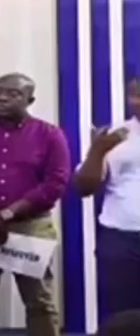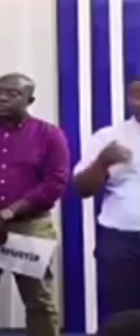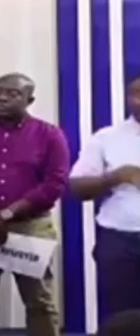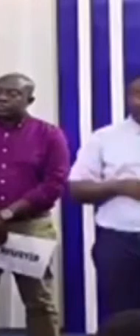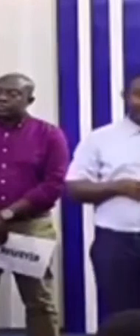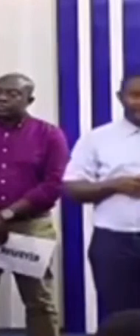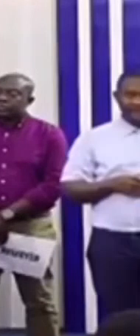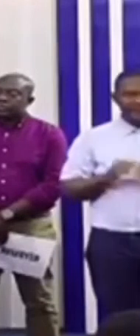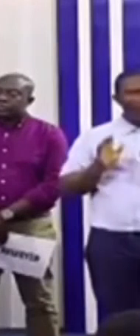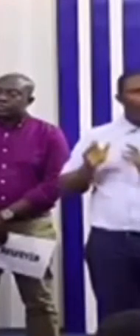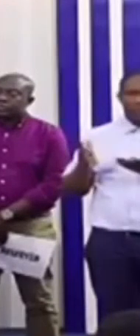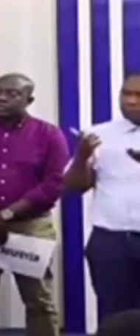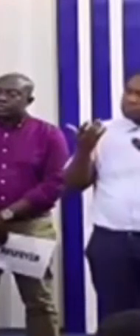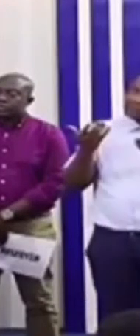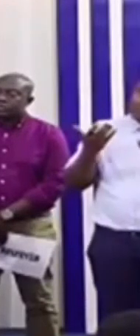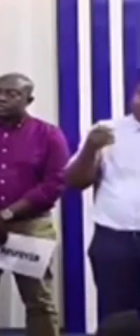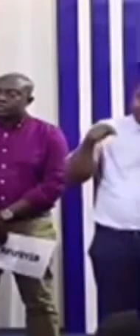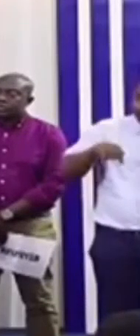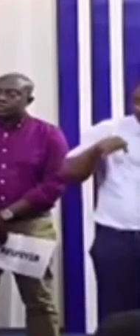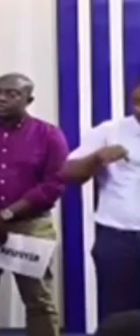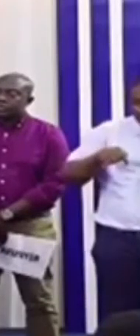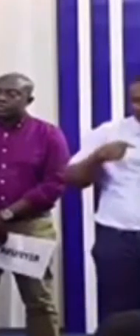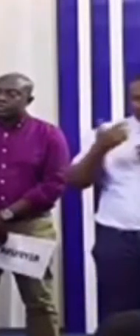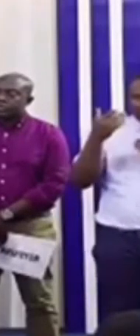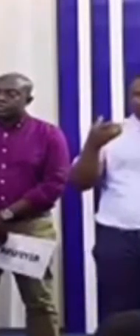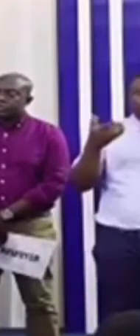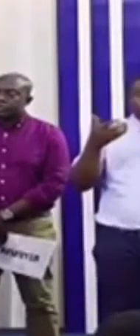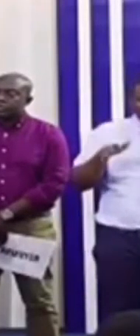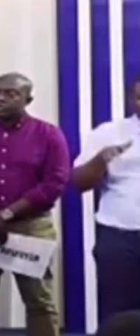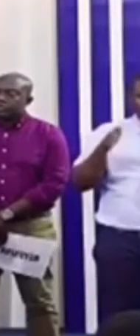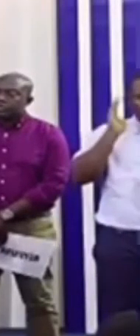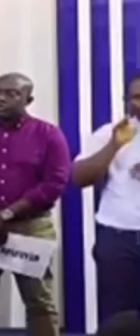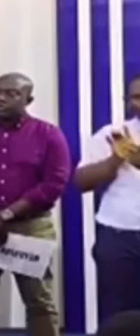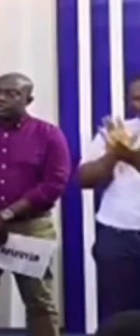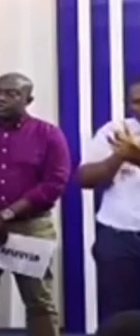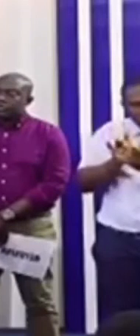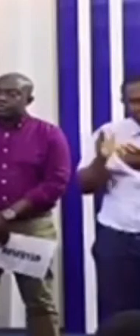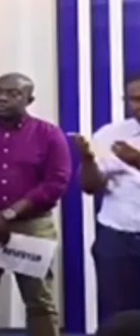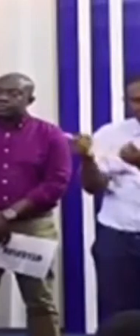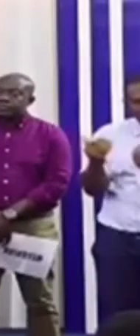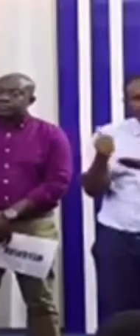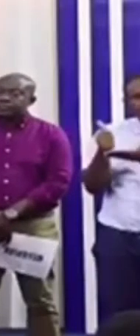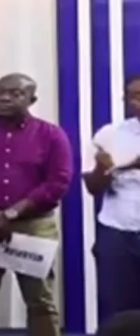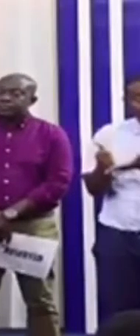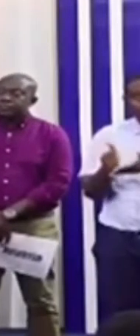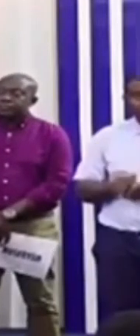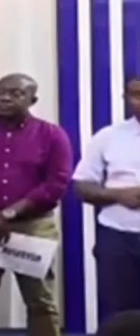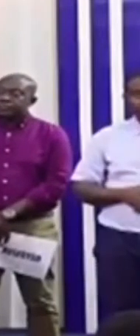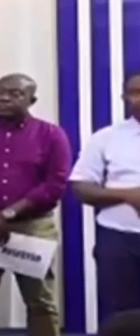The rest, in the close of today, you'll be in touch with them and support them with regards to their contact